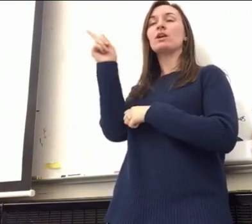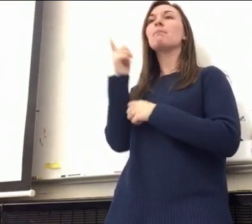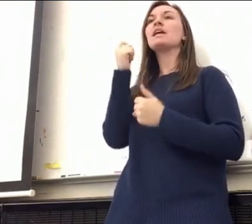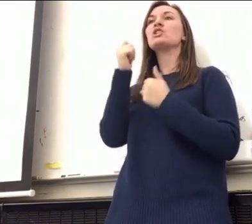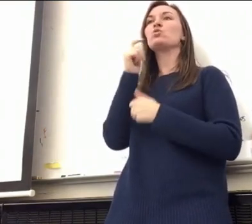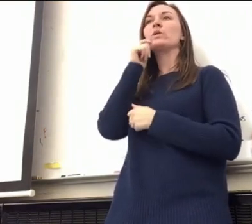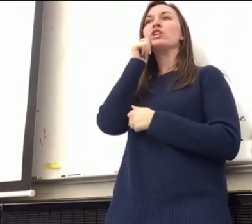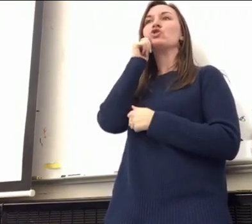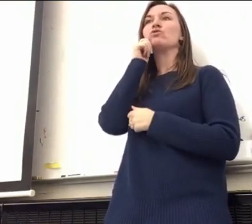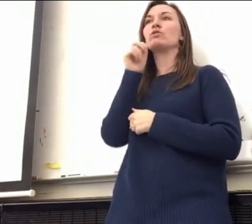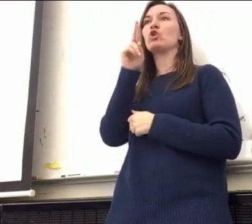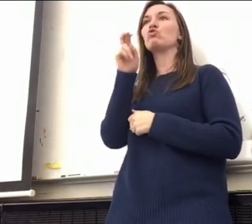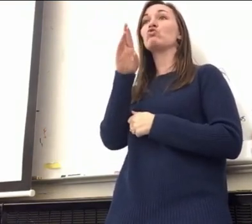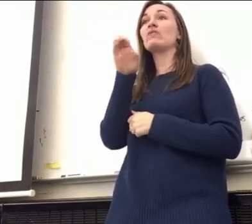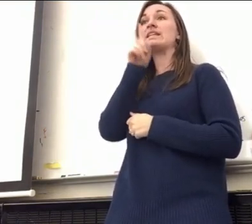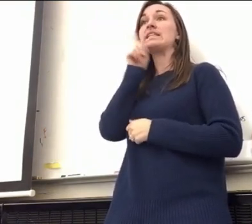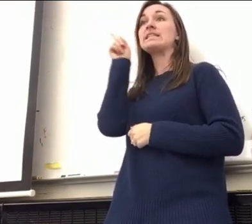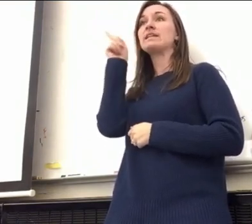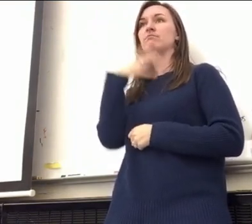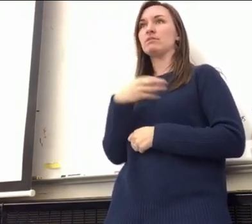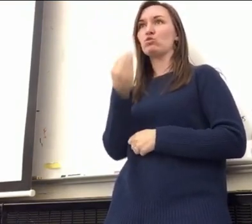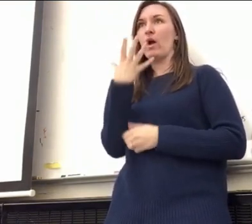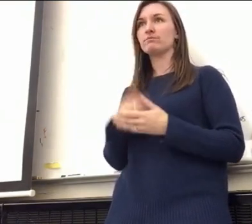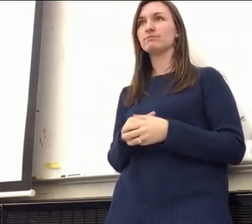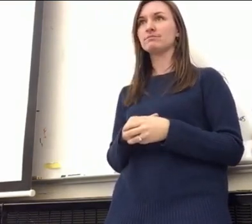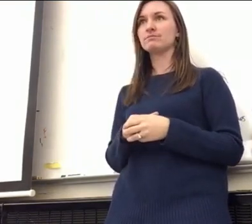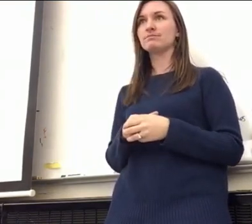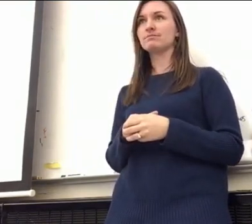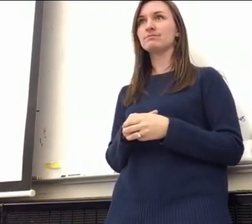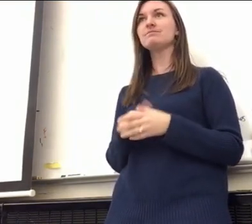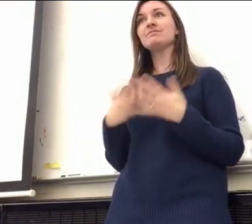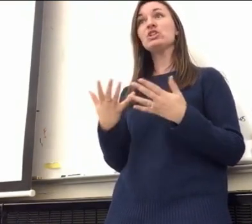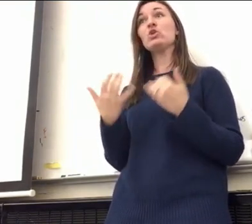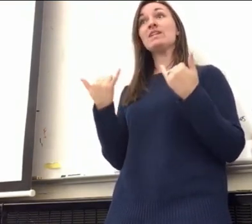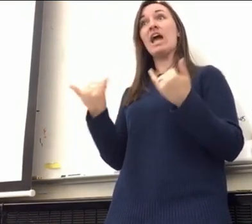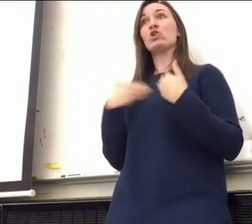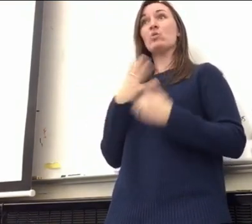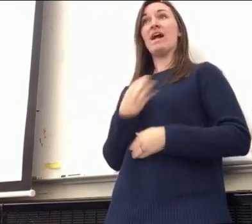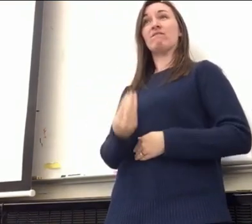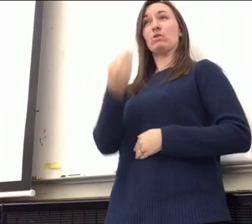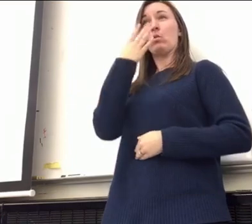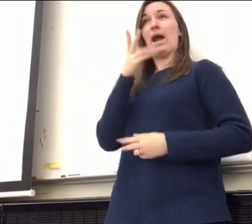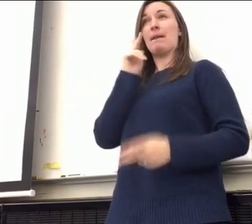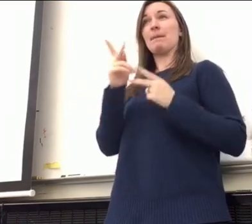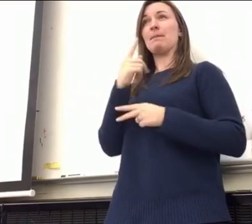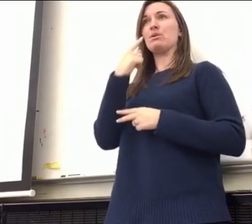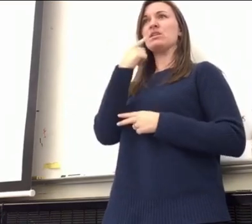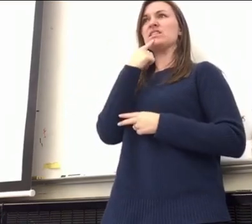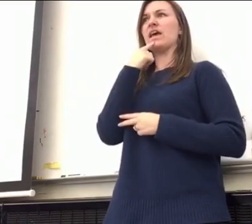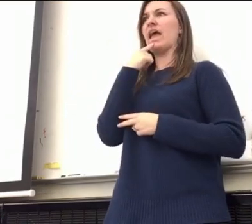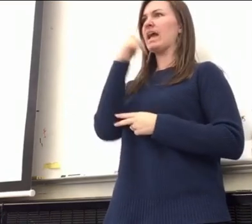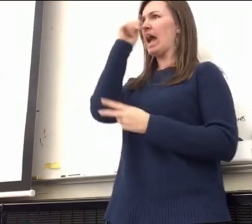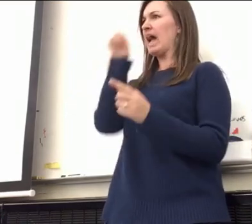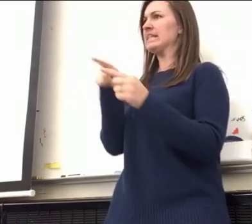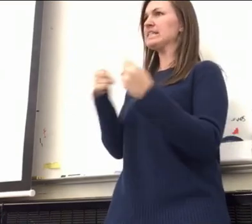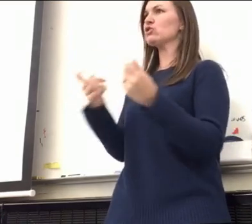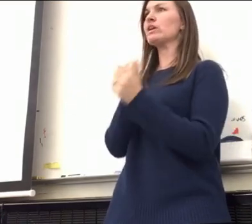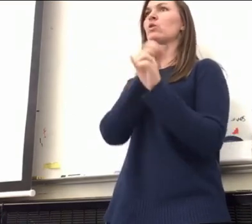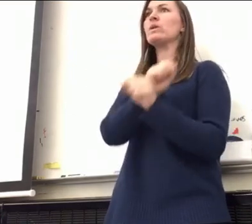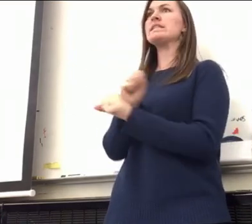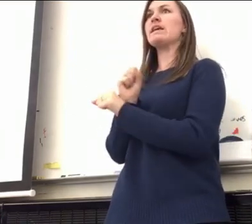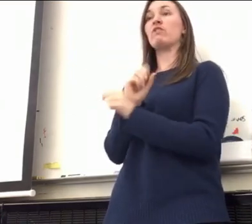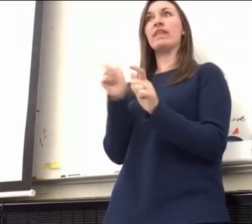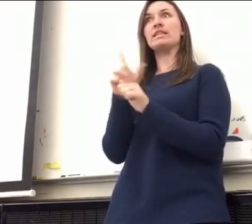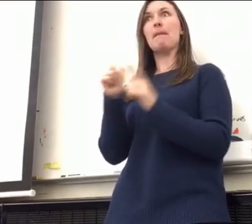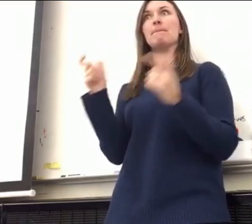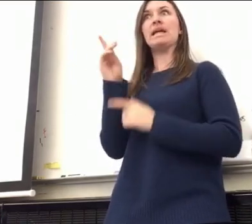he? He's white. So now you have white people saying that we should not have slavery. That's a huge, huge